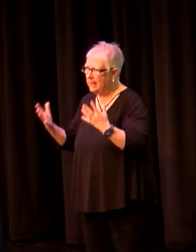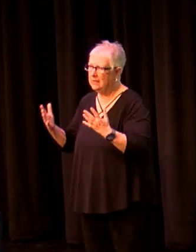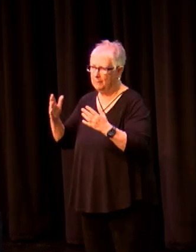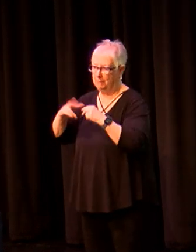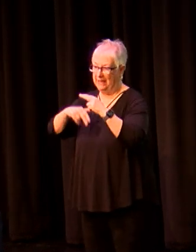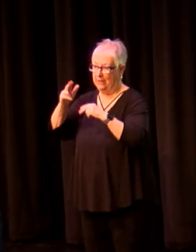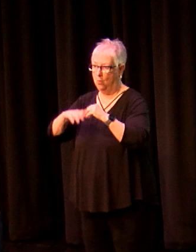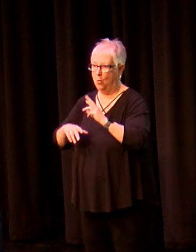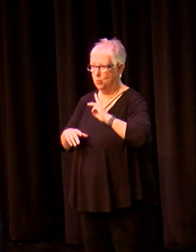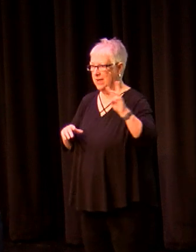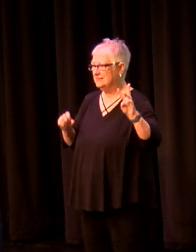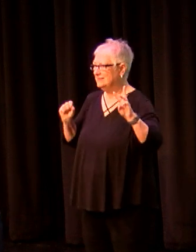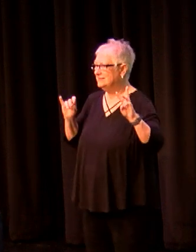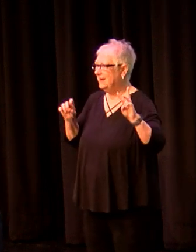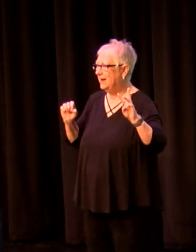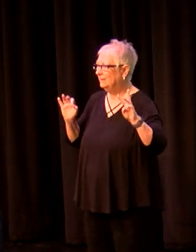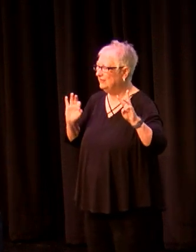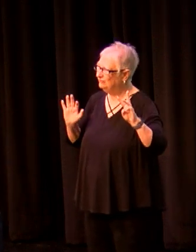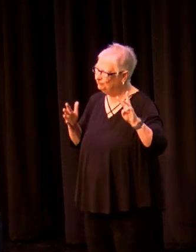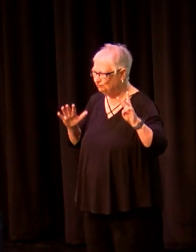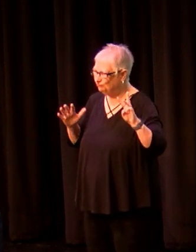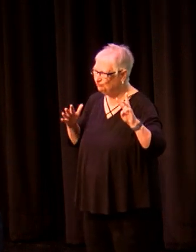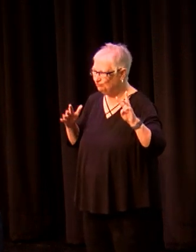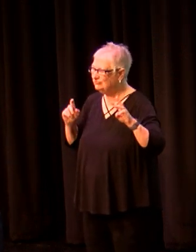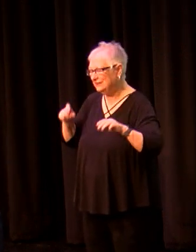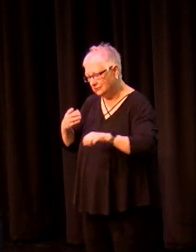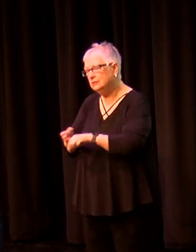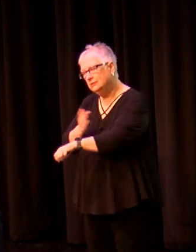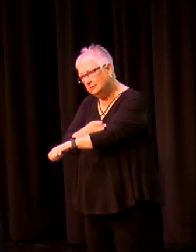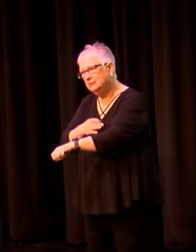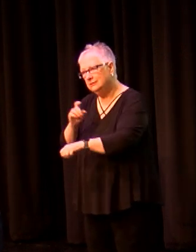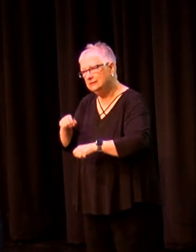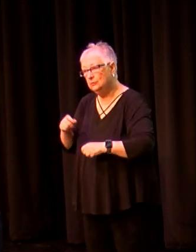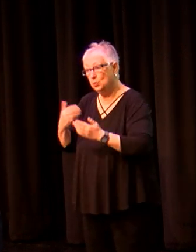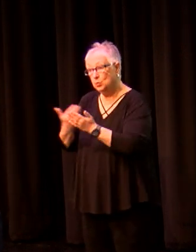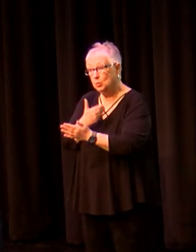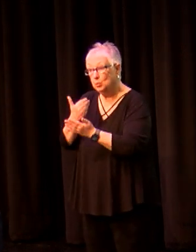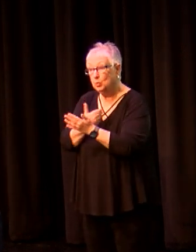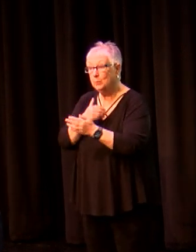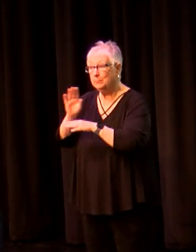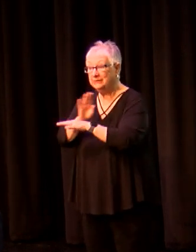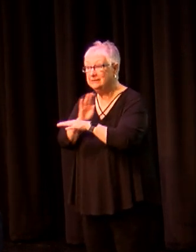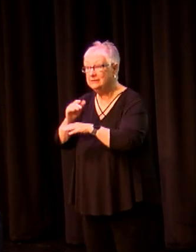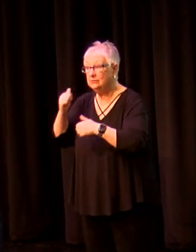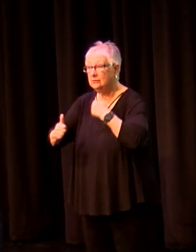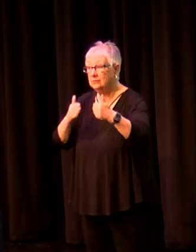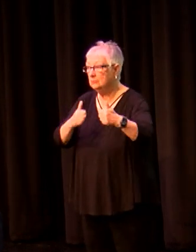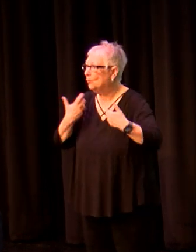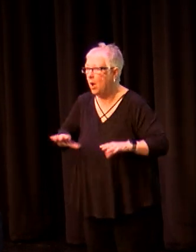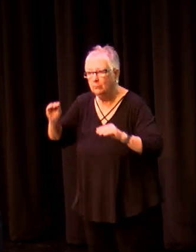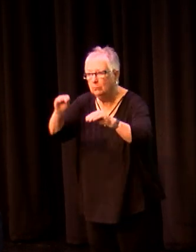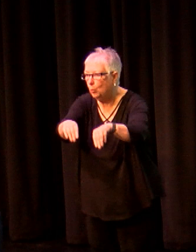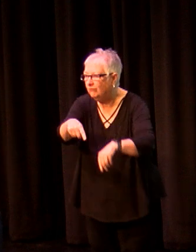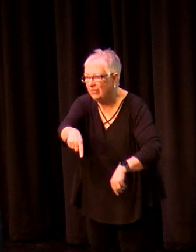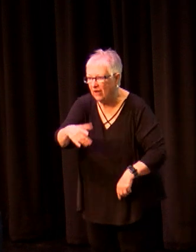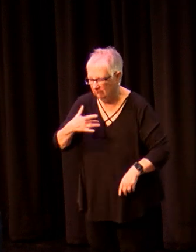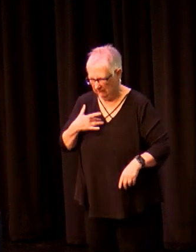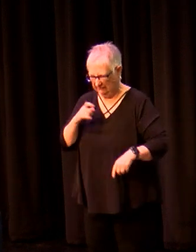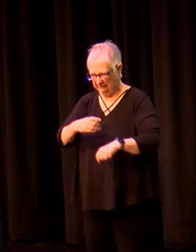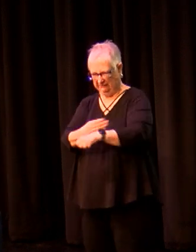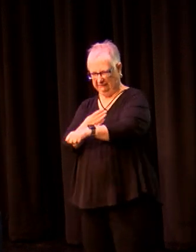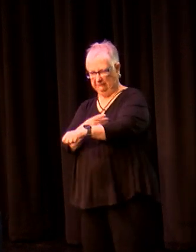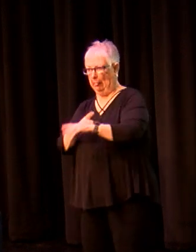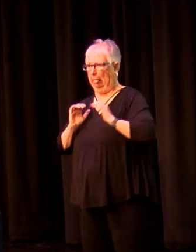to find new businesses to come in, we need the ability to be able to increase that infrastructure. And obviously there's a